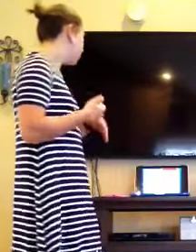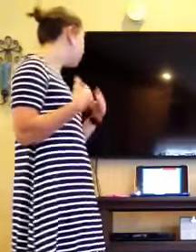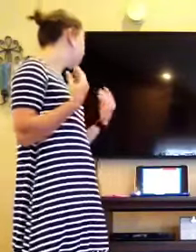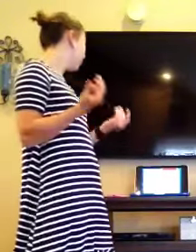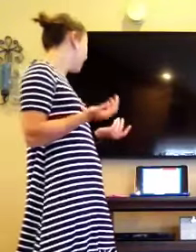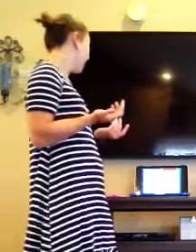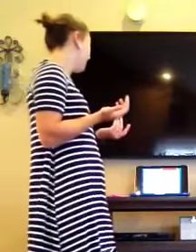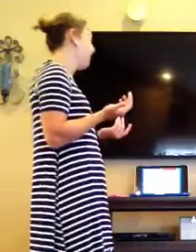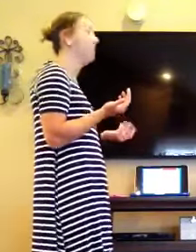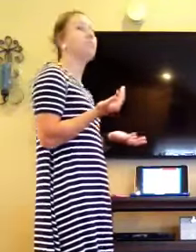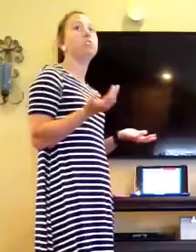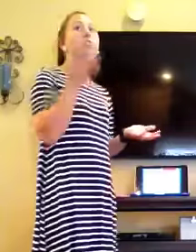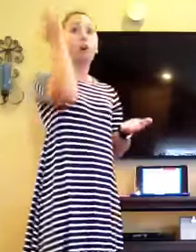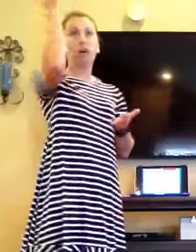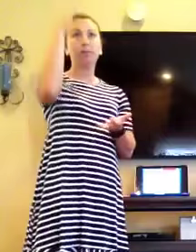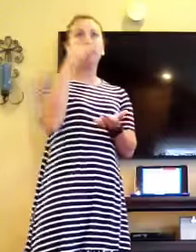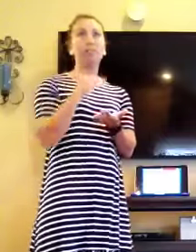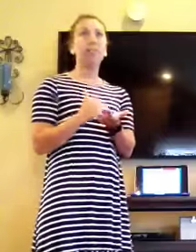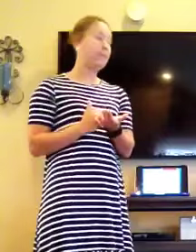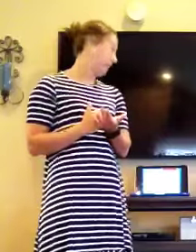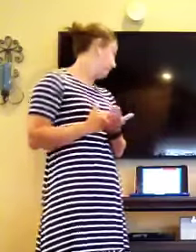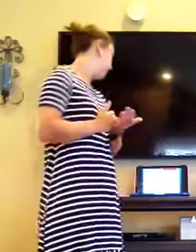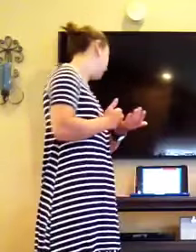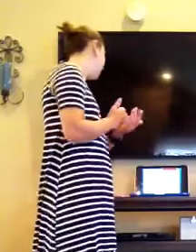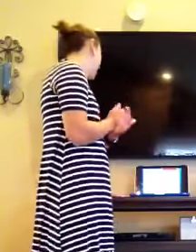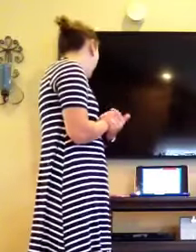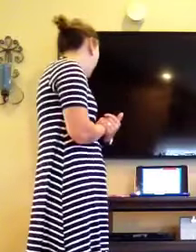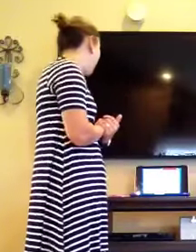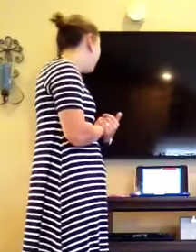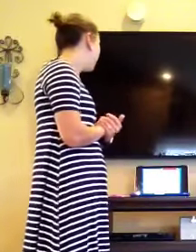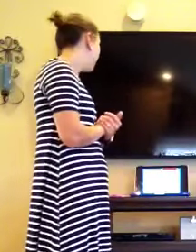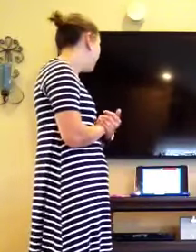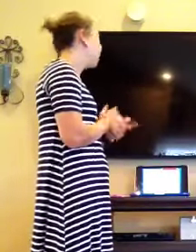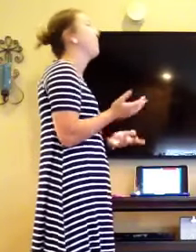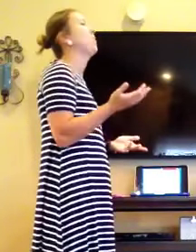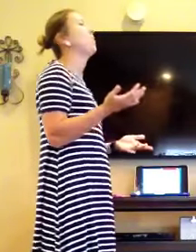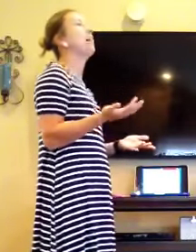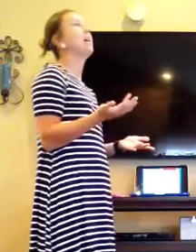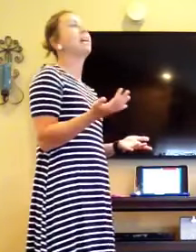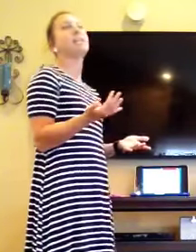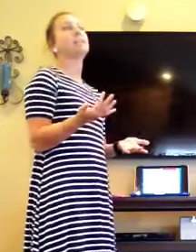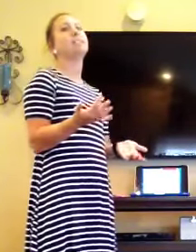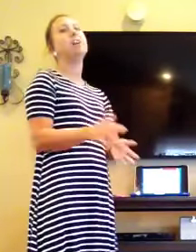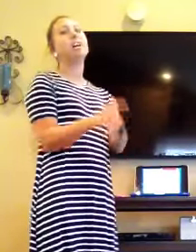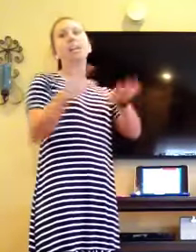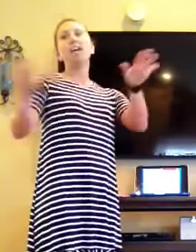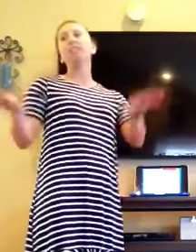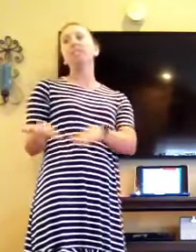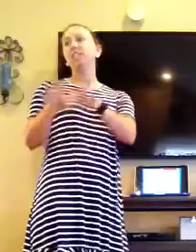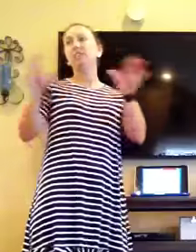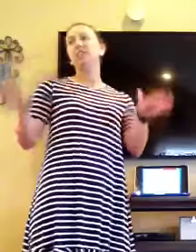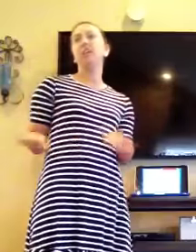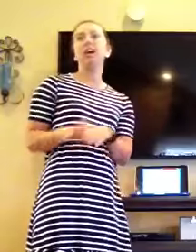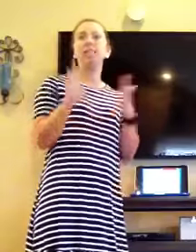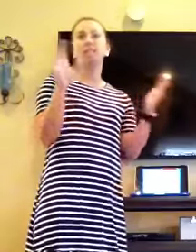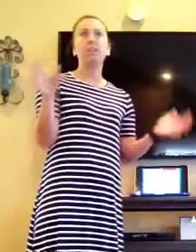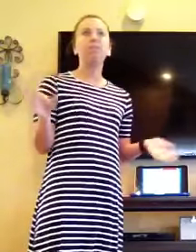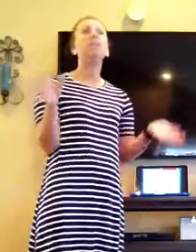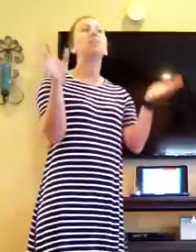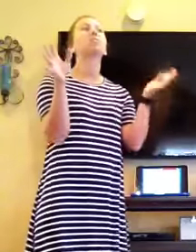going to create these jobs, this list. And remember that not every teacher is going to have the same list. So